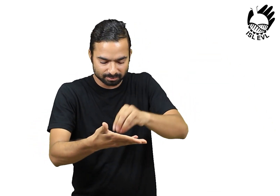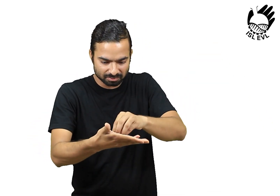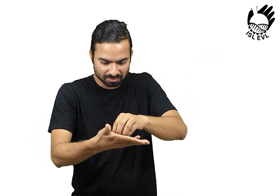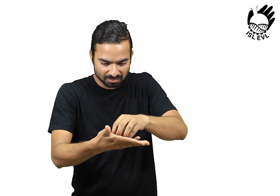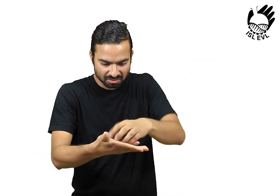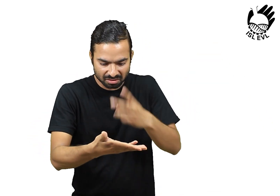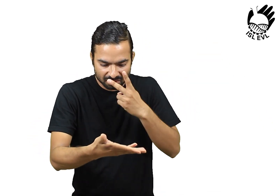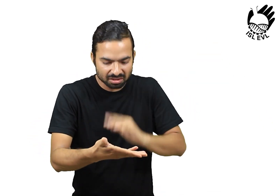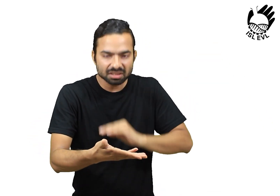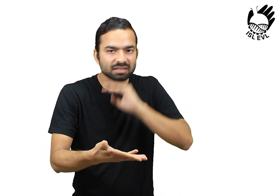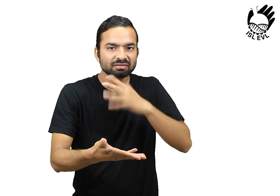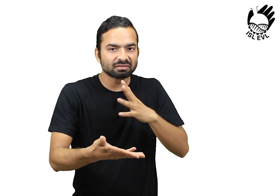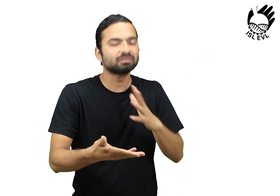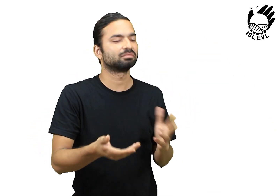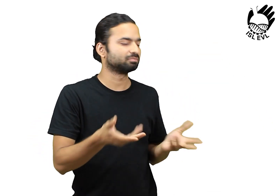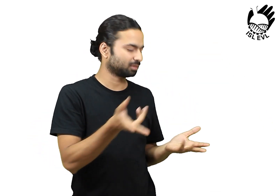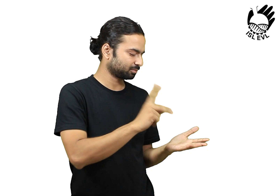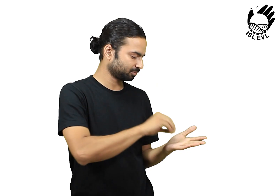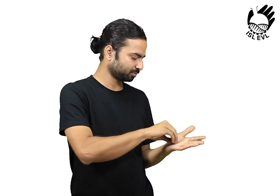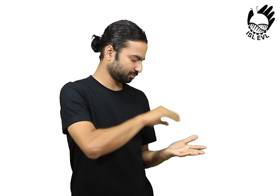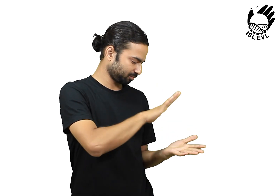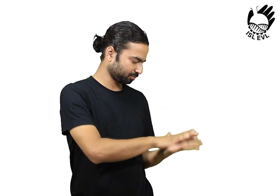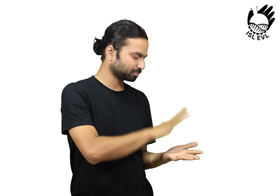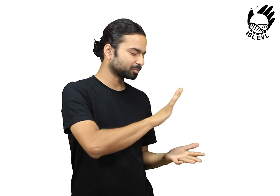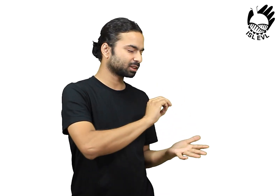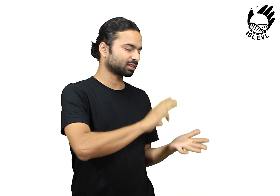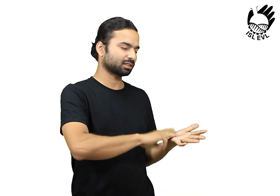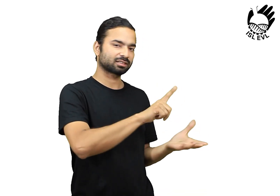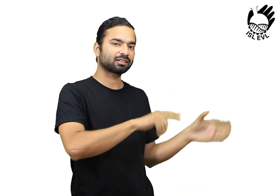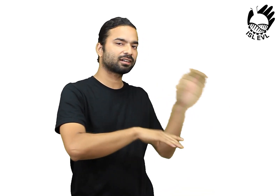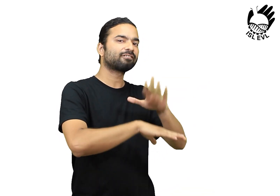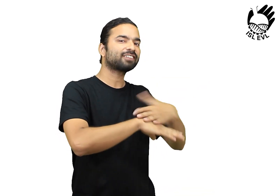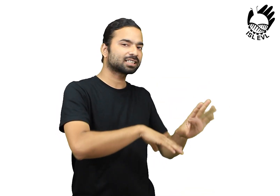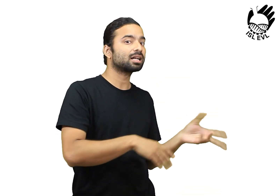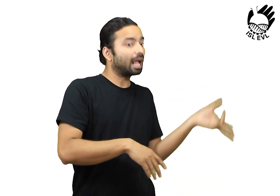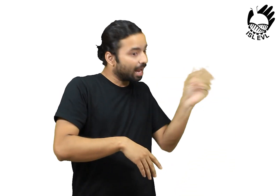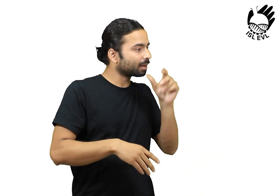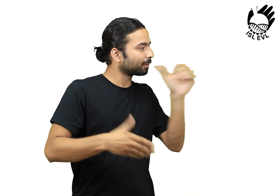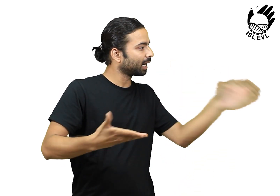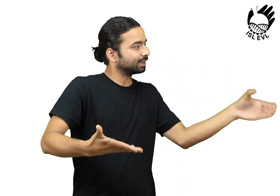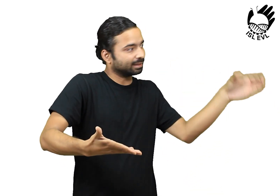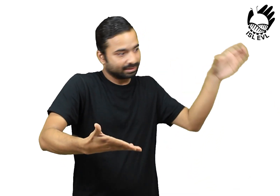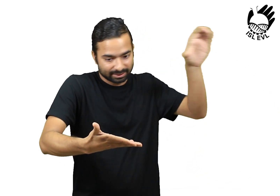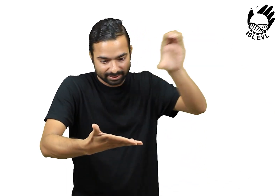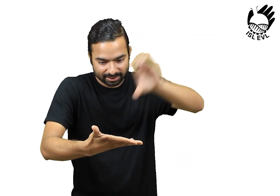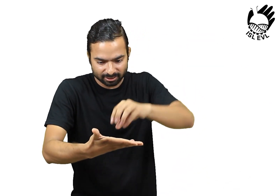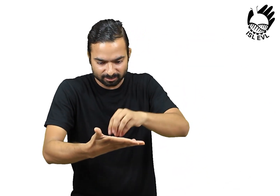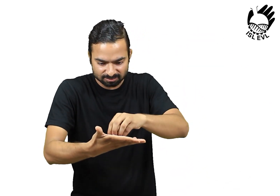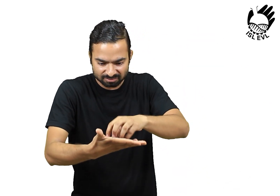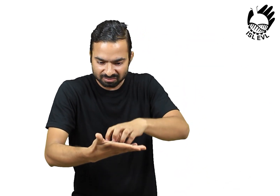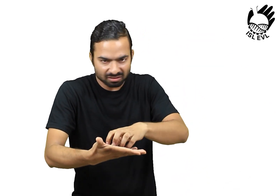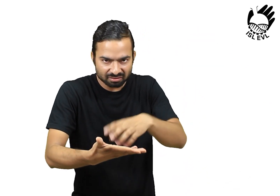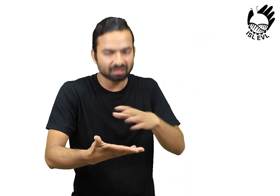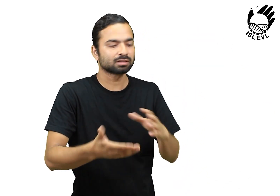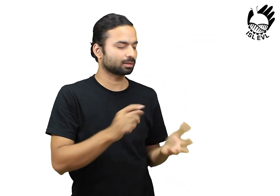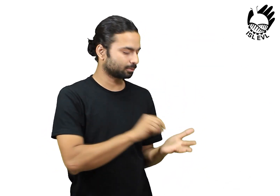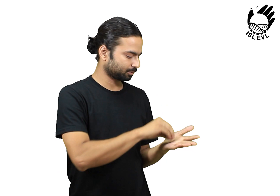added. If the nappy is saturated and we have added too much water, the excess will be poured out,